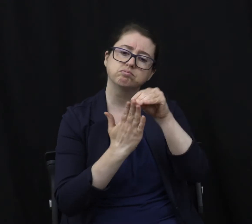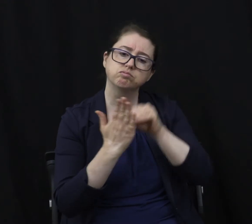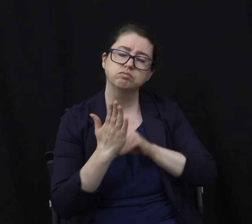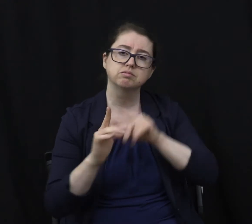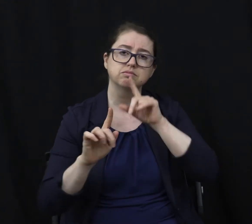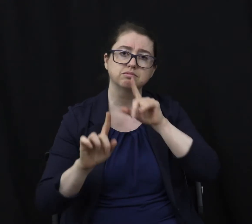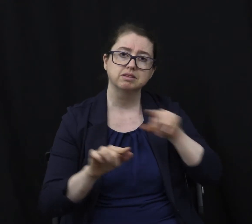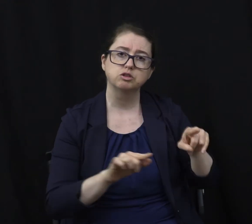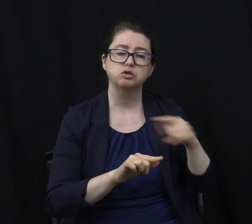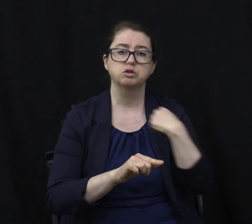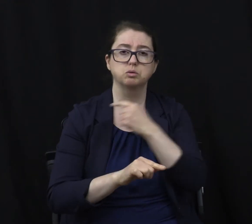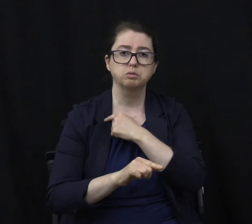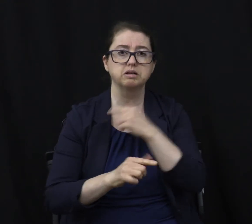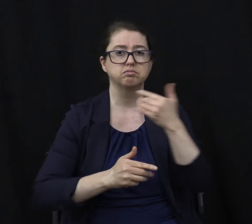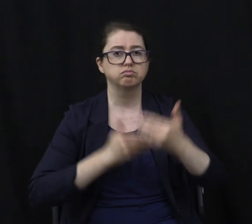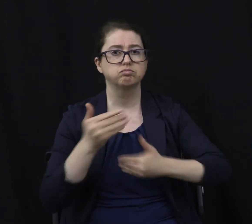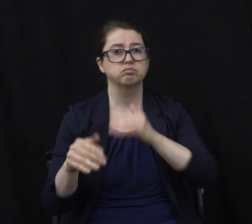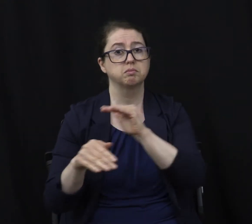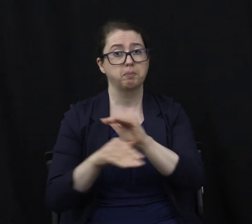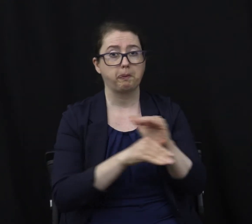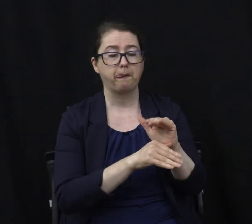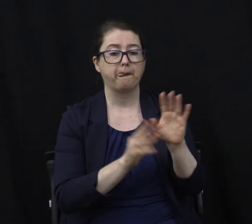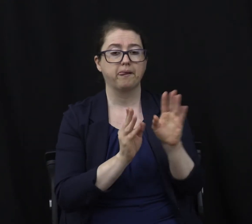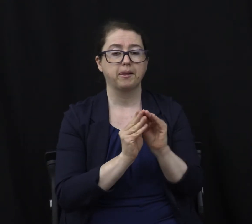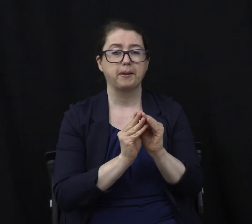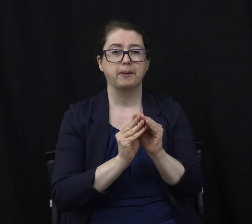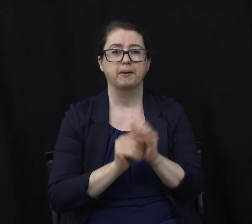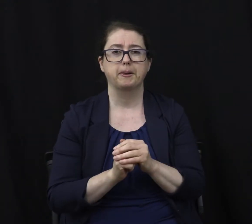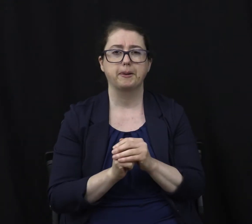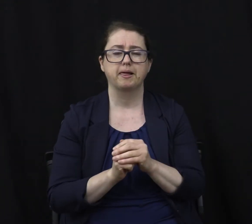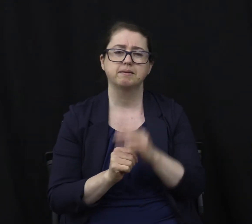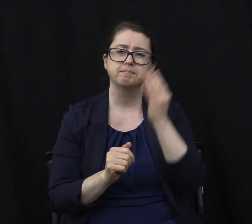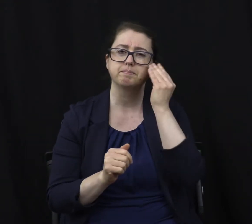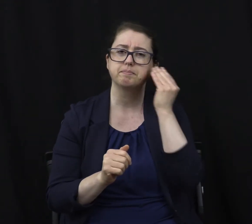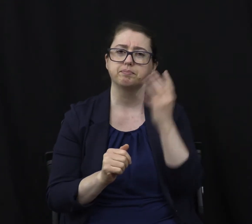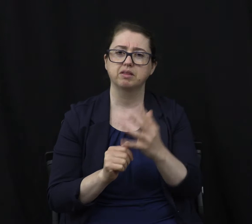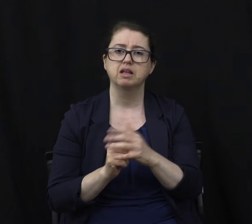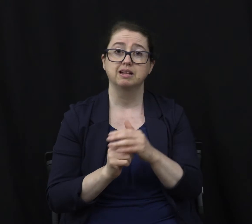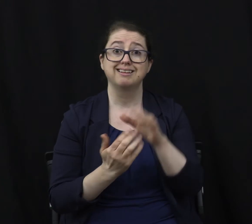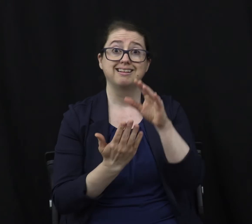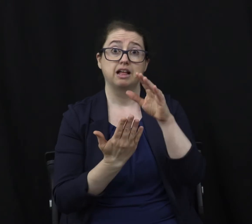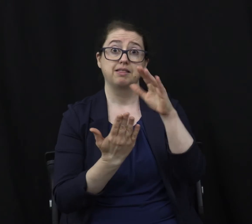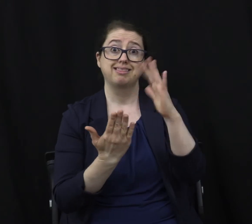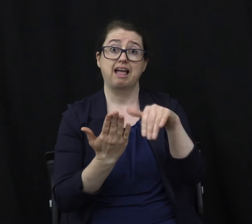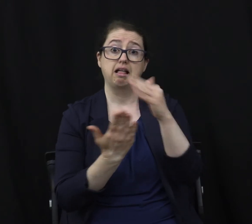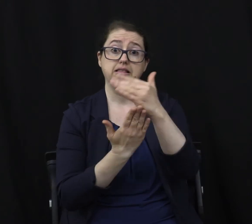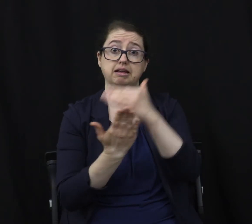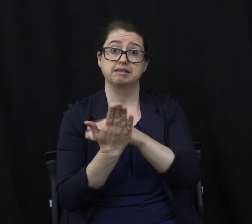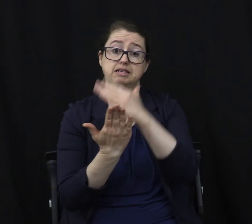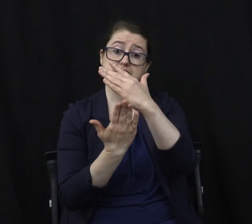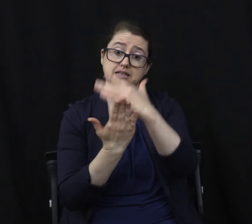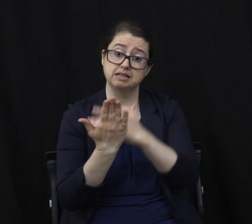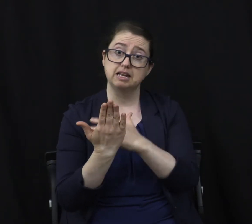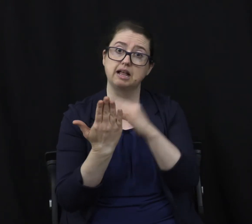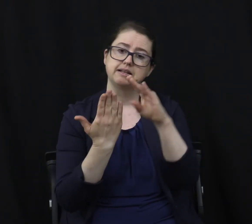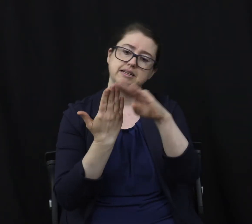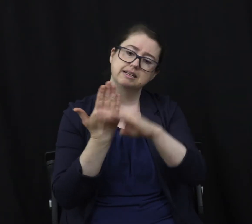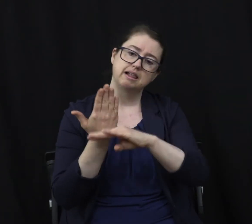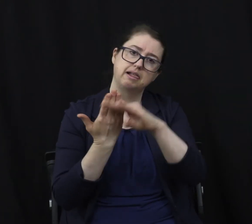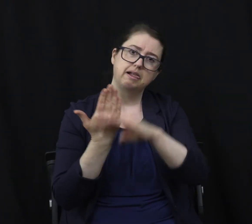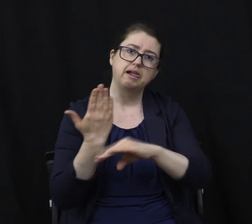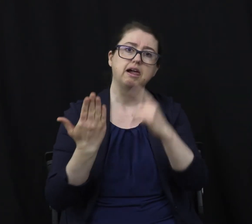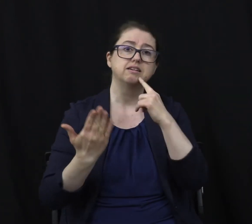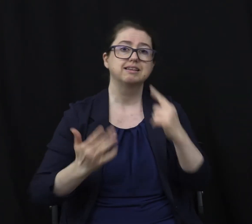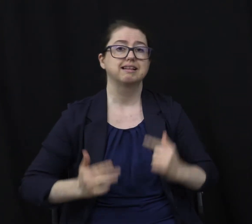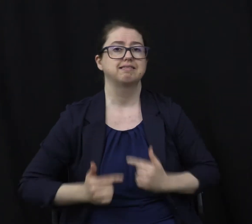nightly presentations. Now, the back of each lesson has a section titled Life Groups.